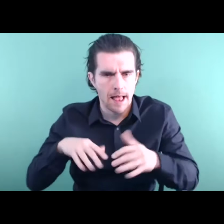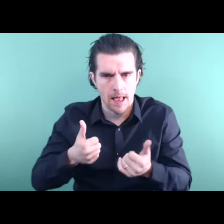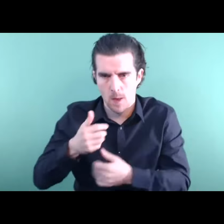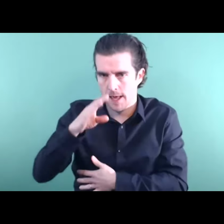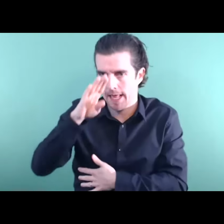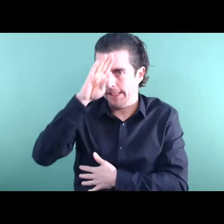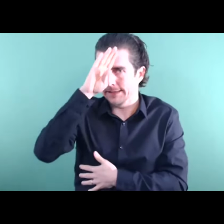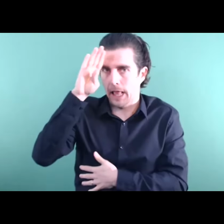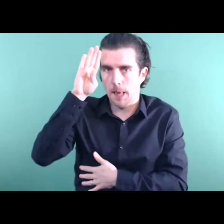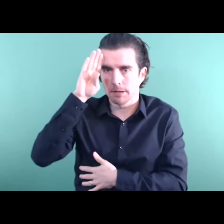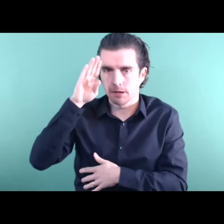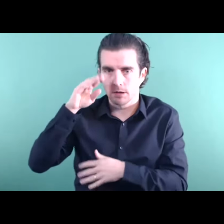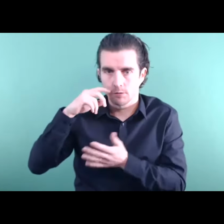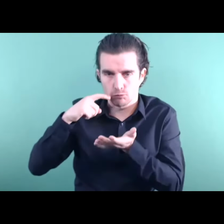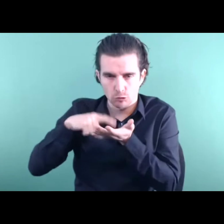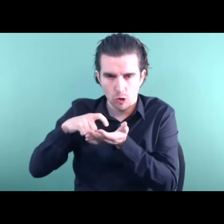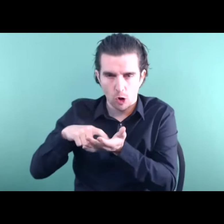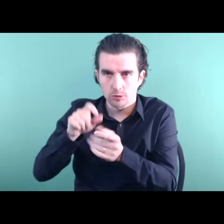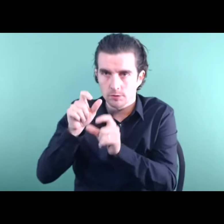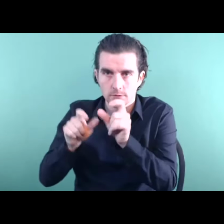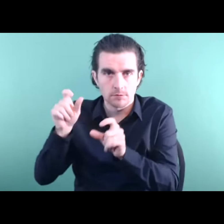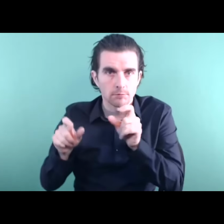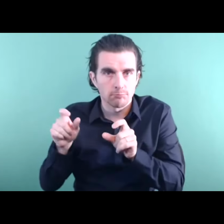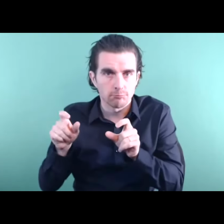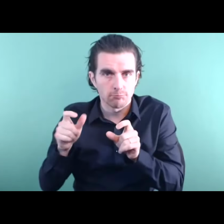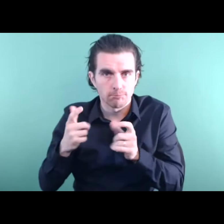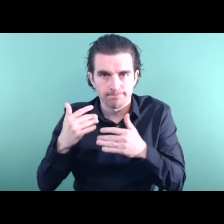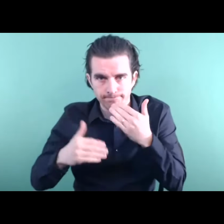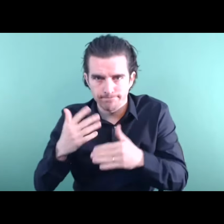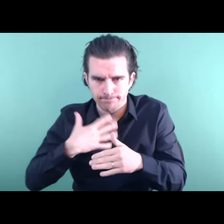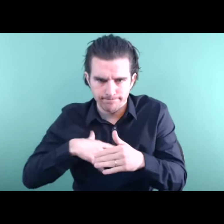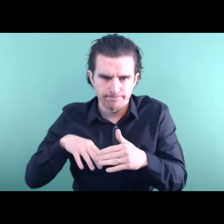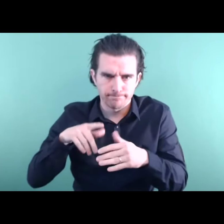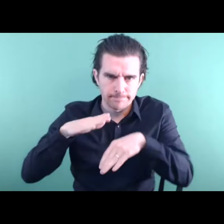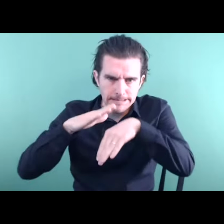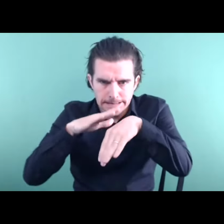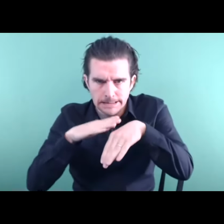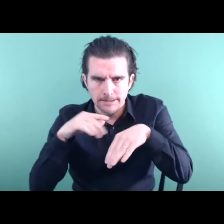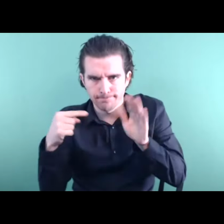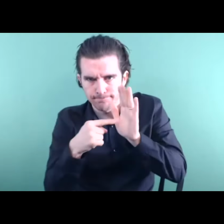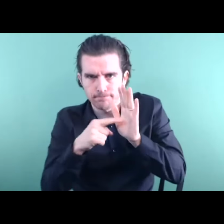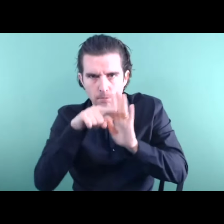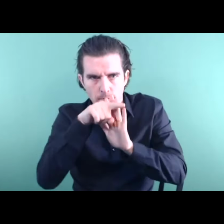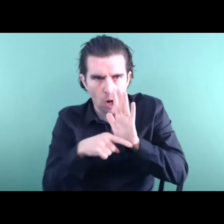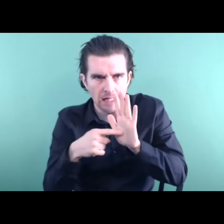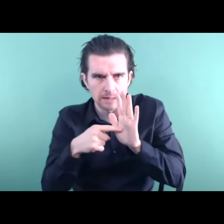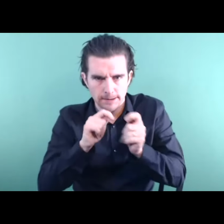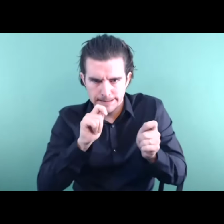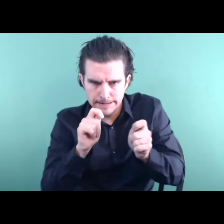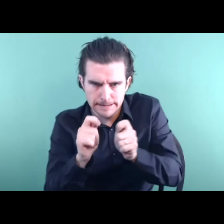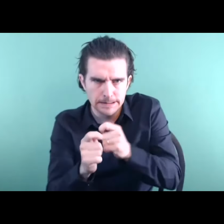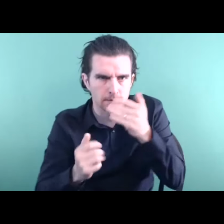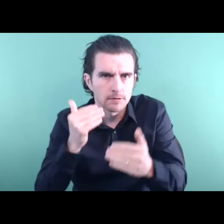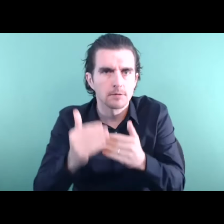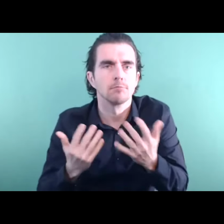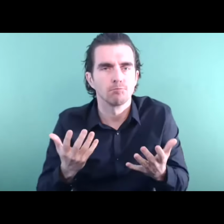to receive research findings or data or evidence within policy processes?